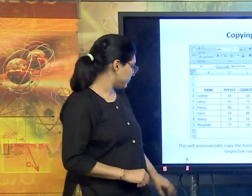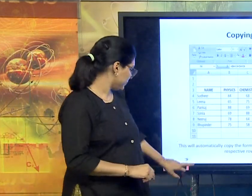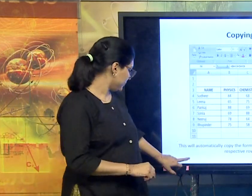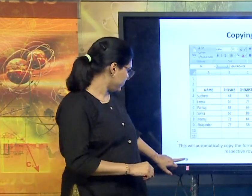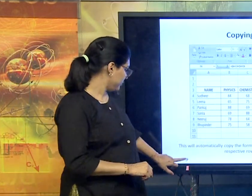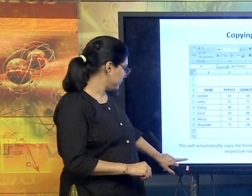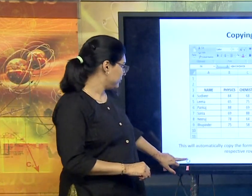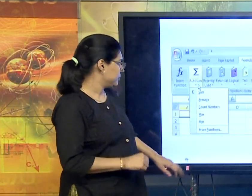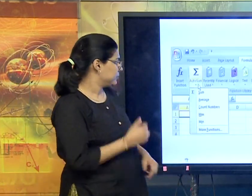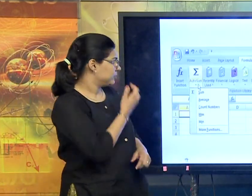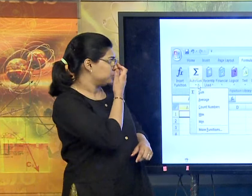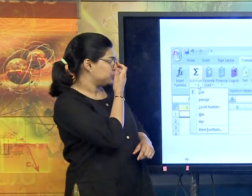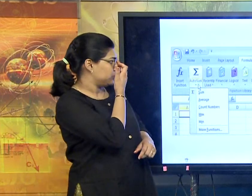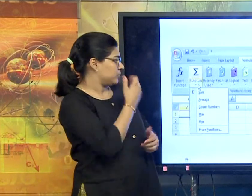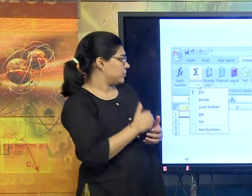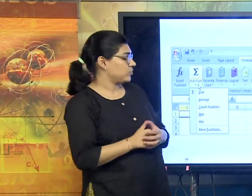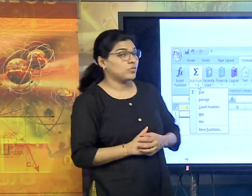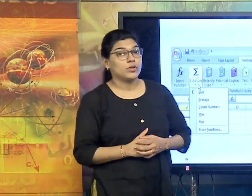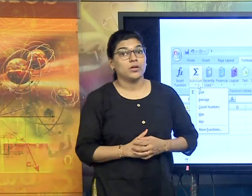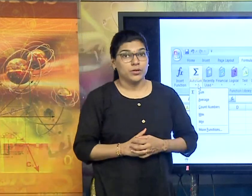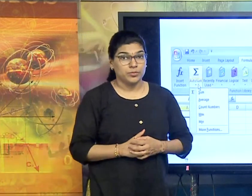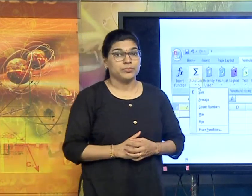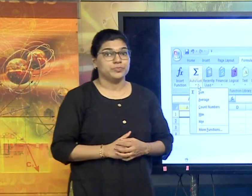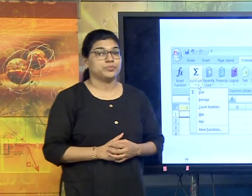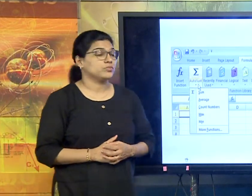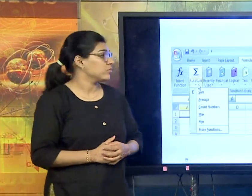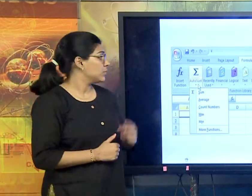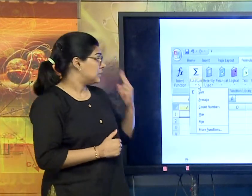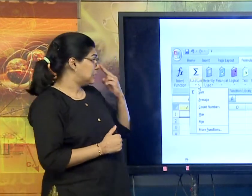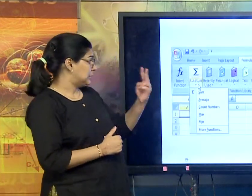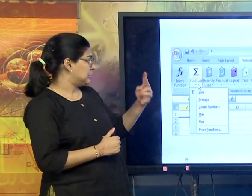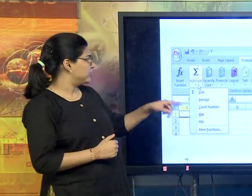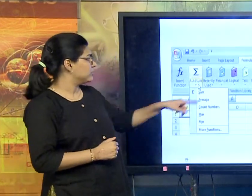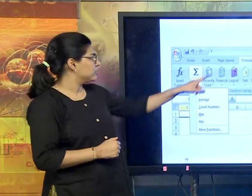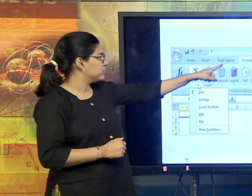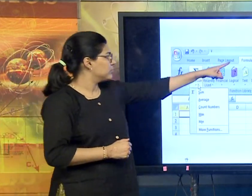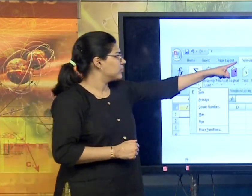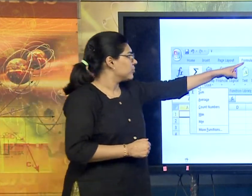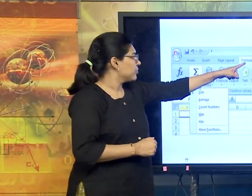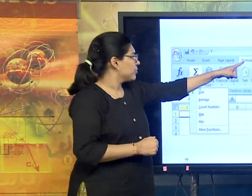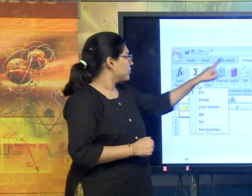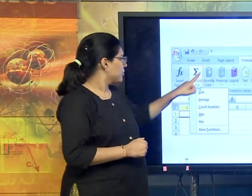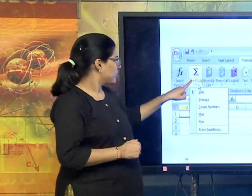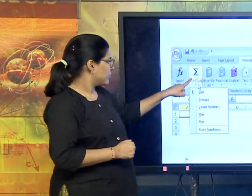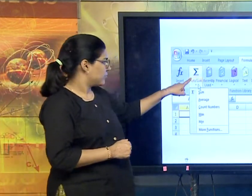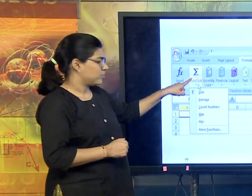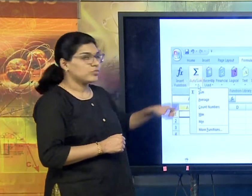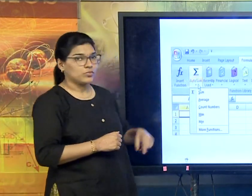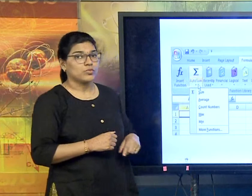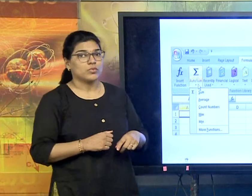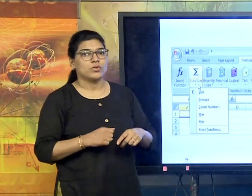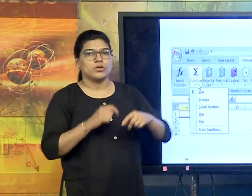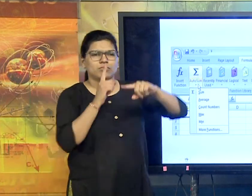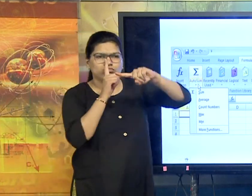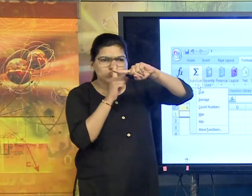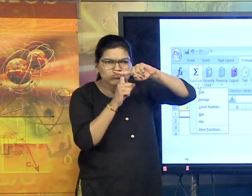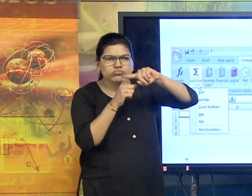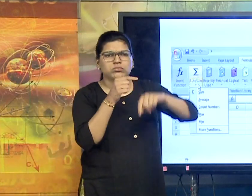method. Let me show you some more methods. See, this